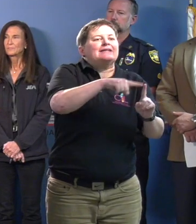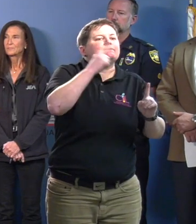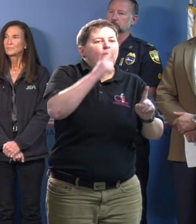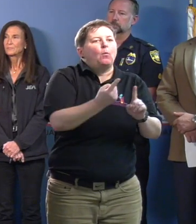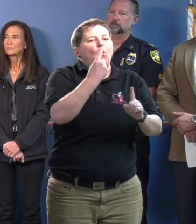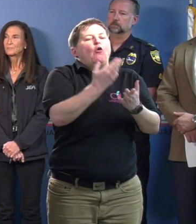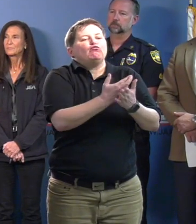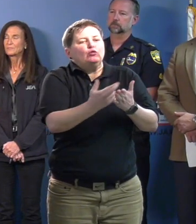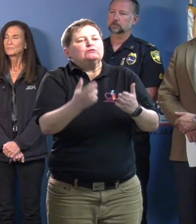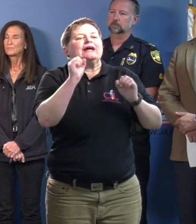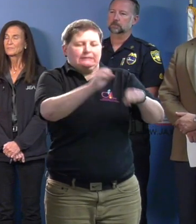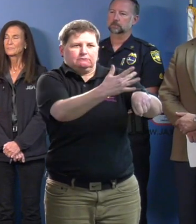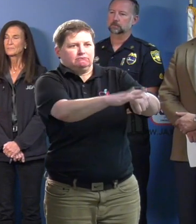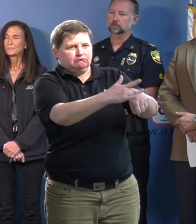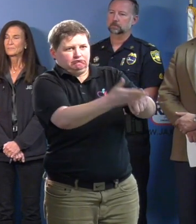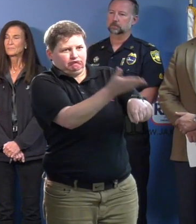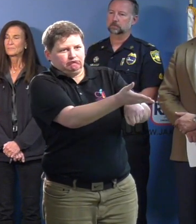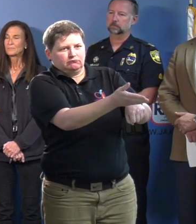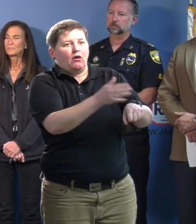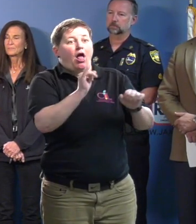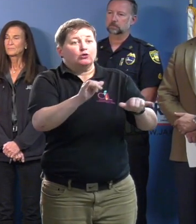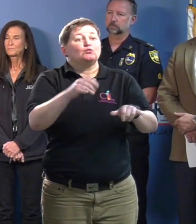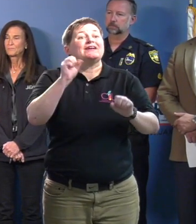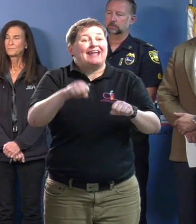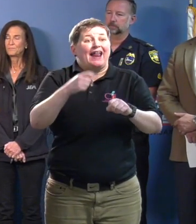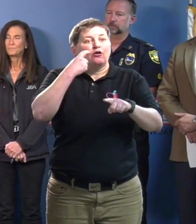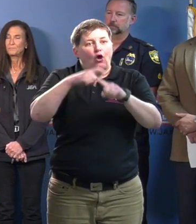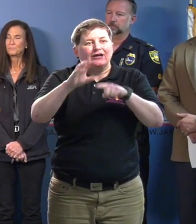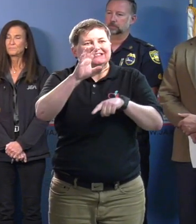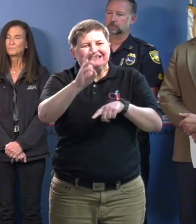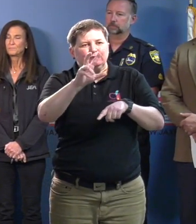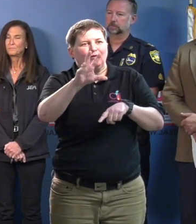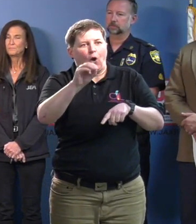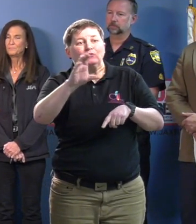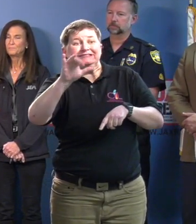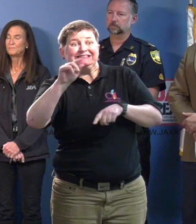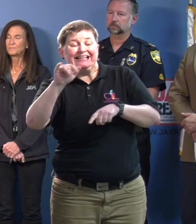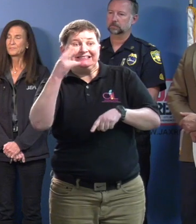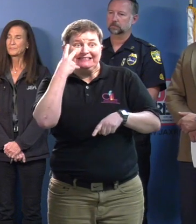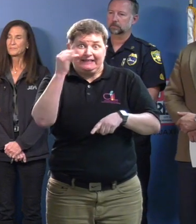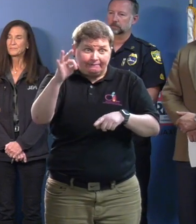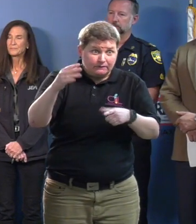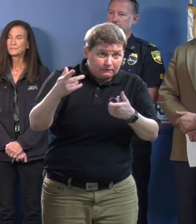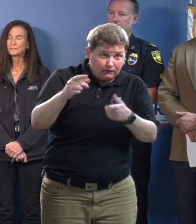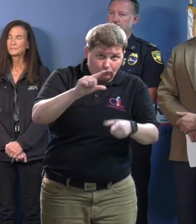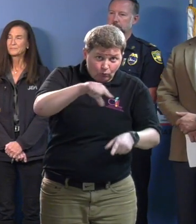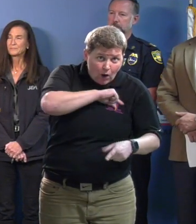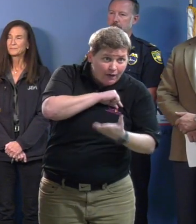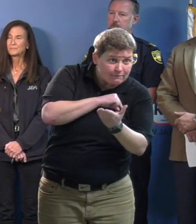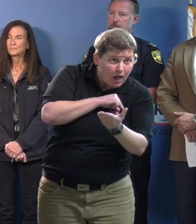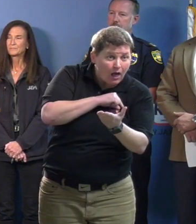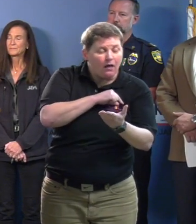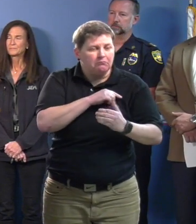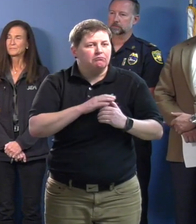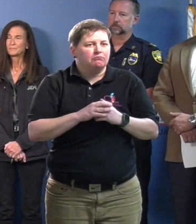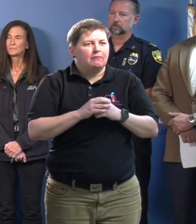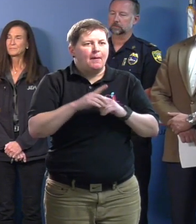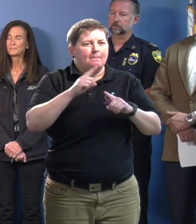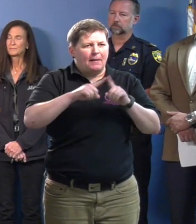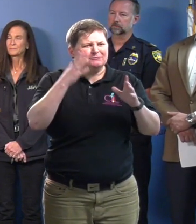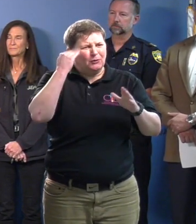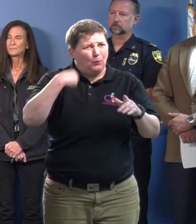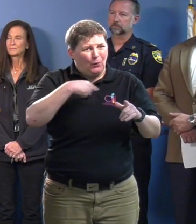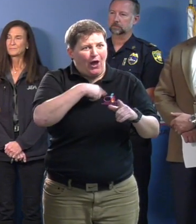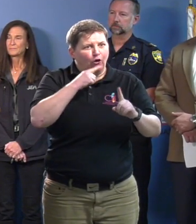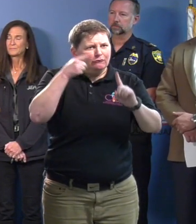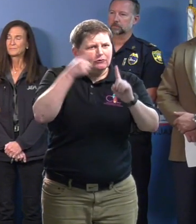And you can also call 630 City to see if you qualify for that. But since we're going to go there, let me simply talk